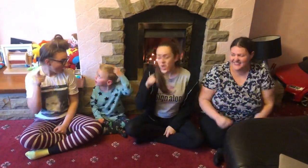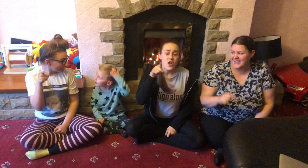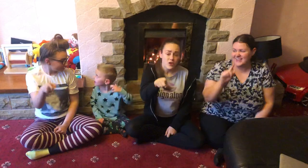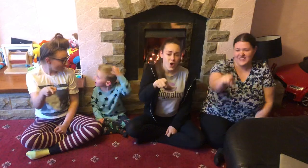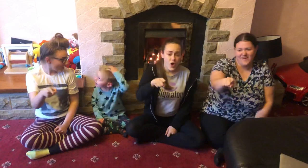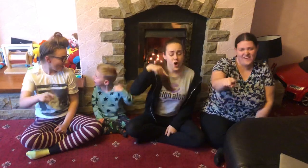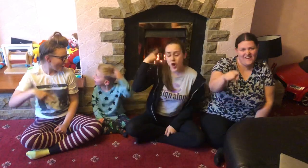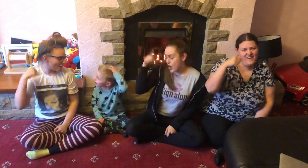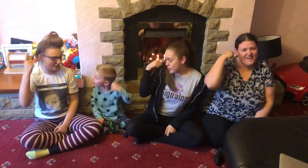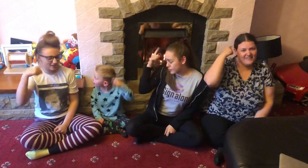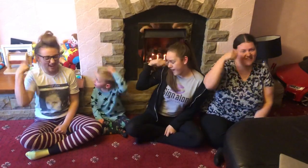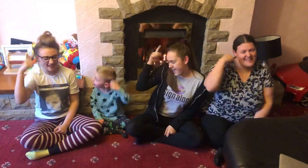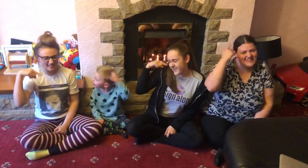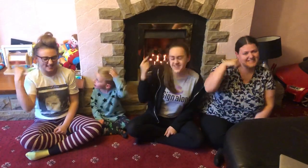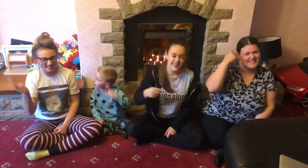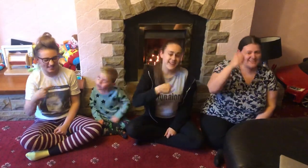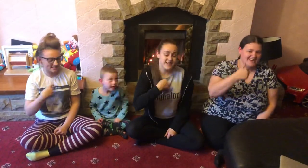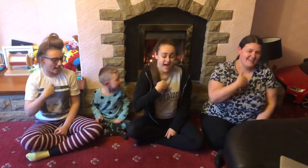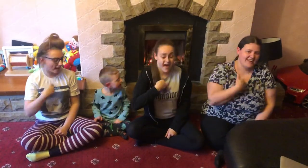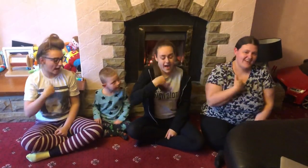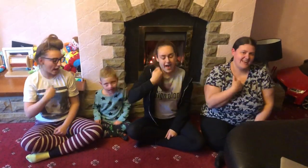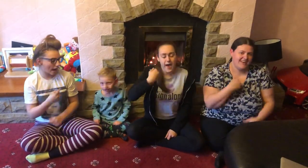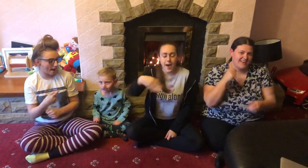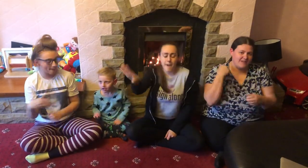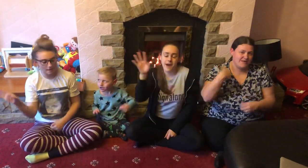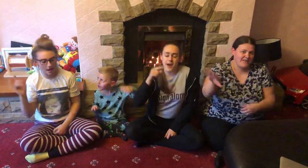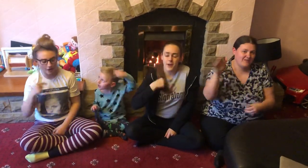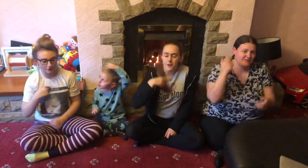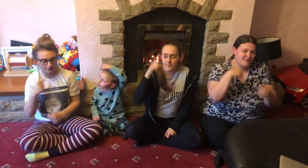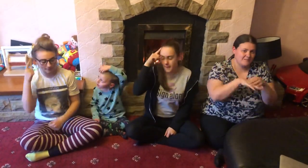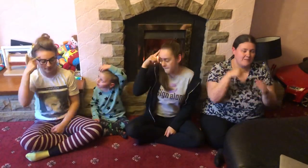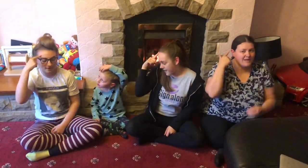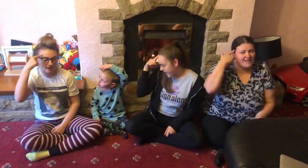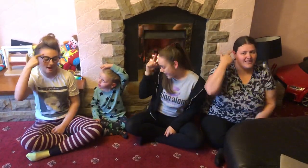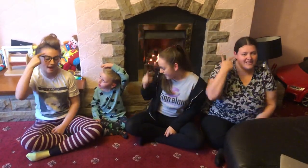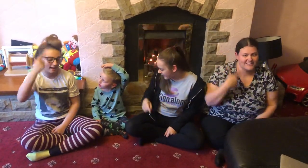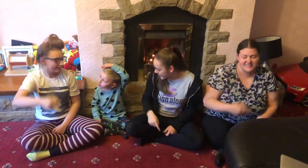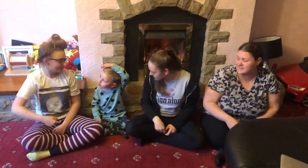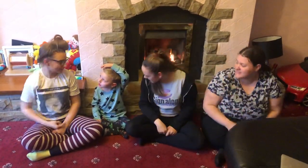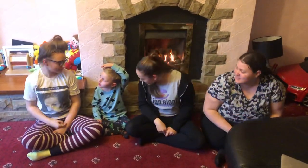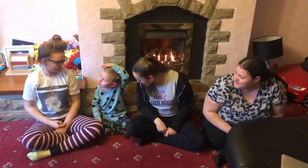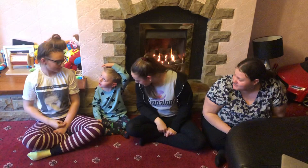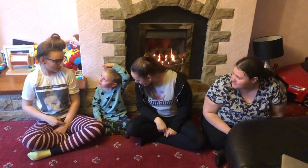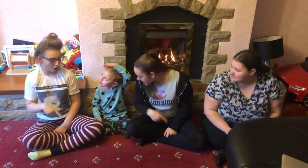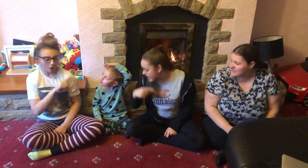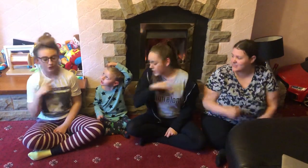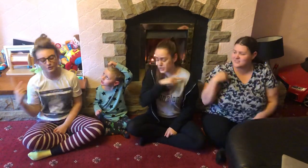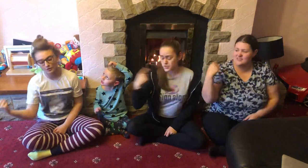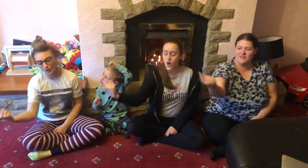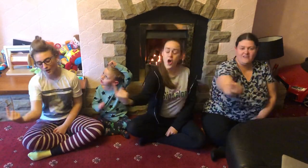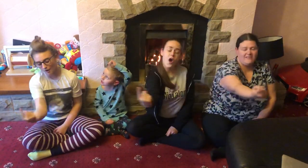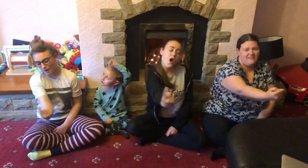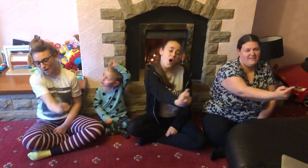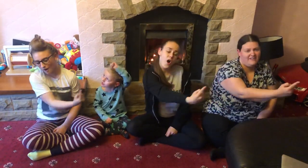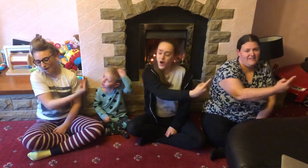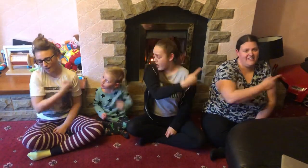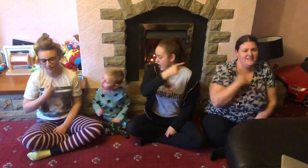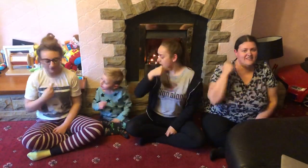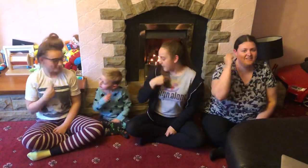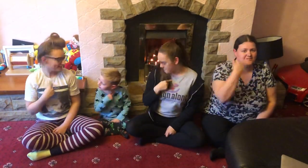You're crazy and I'm out of my mind. Cause all of